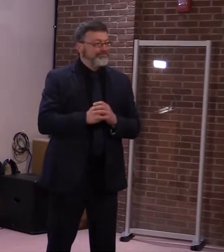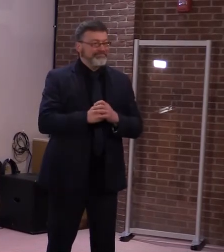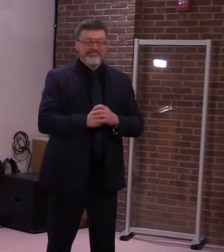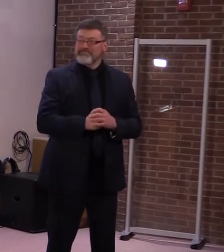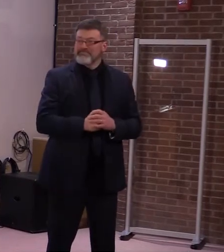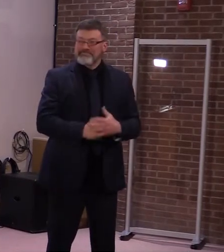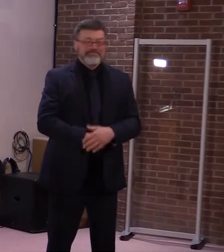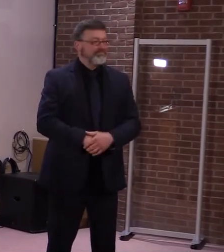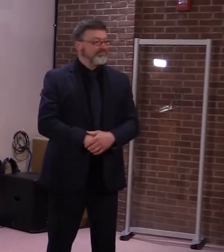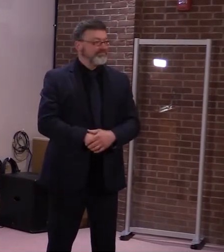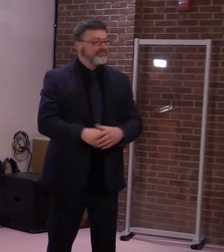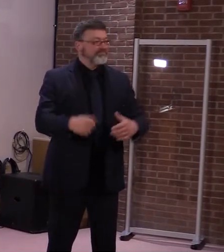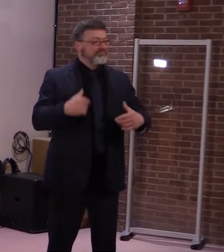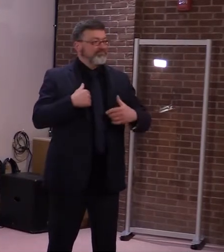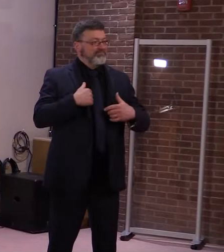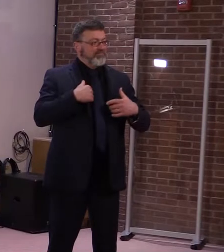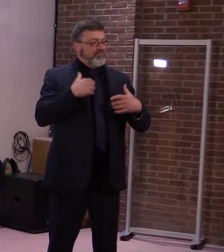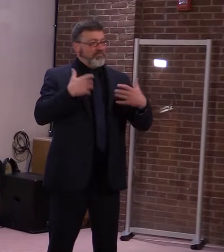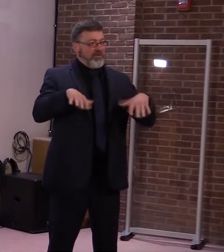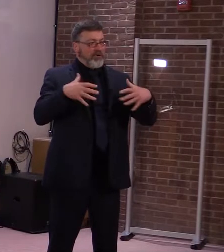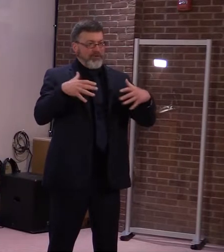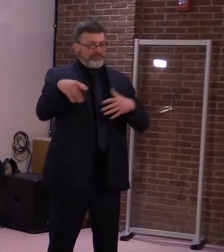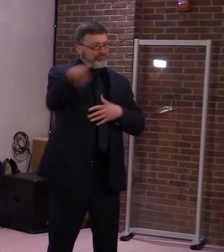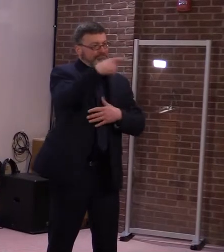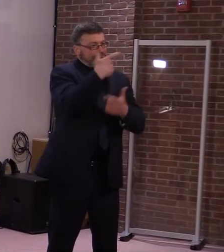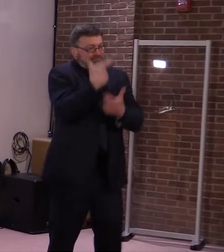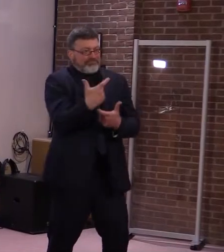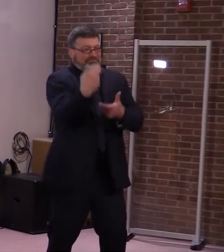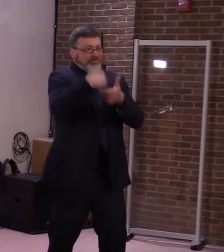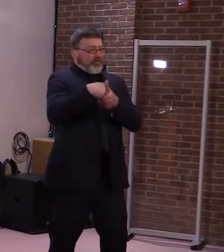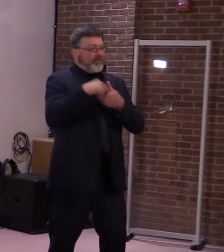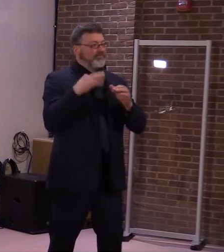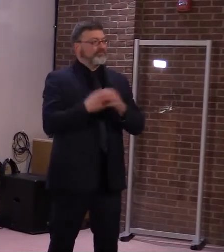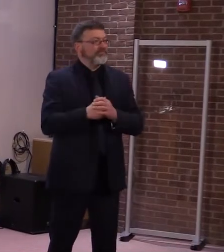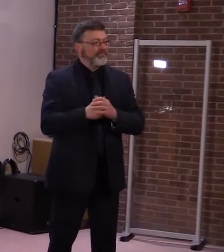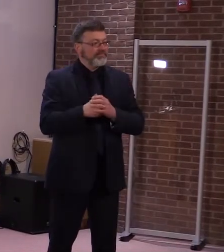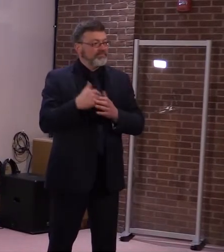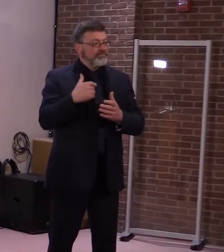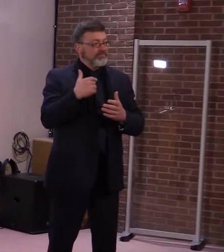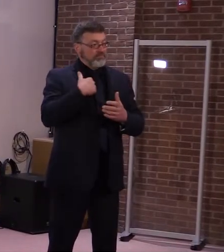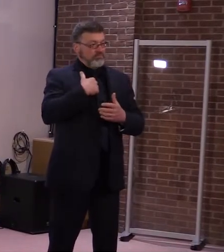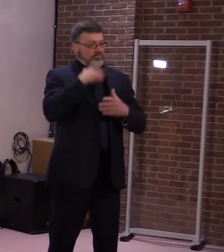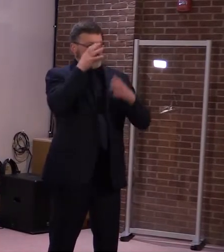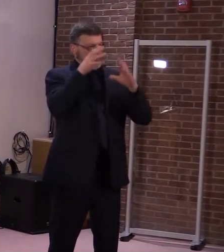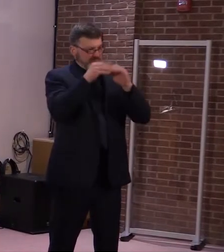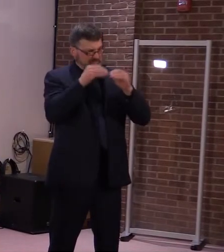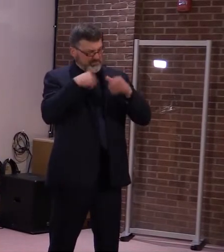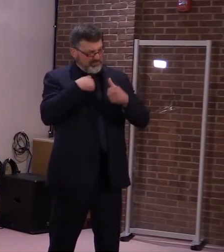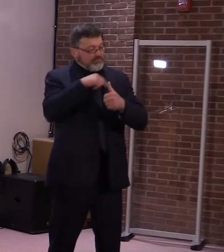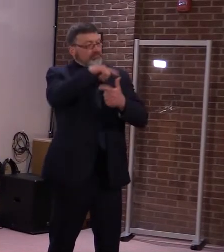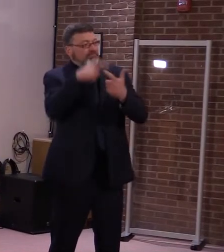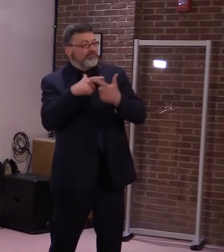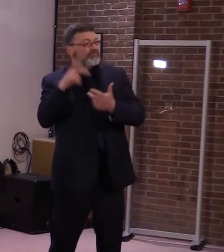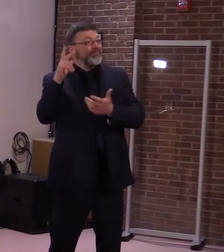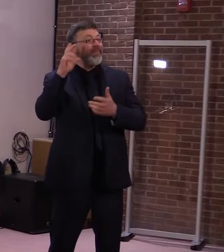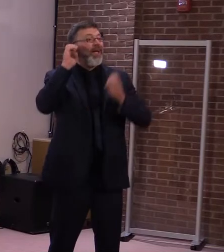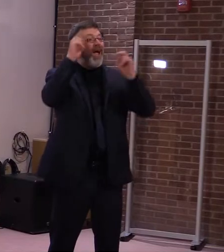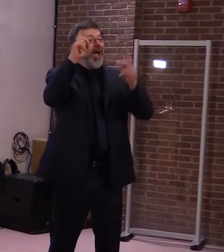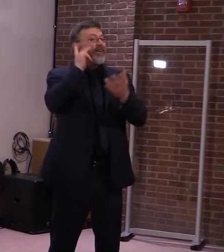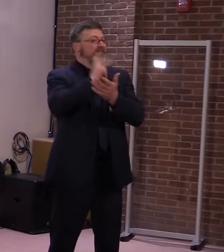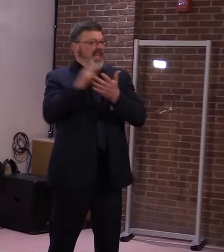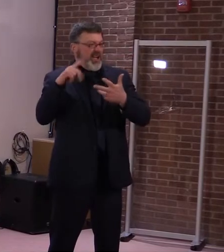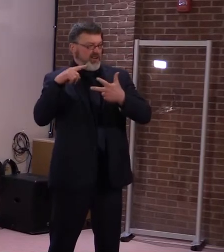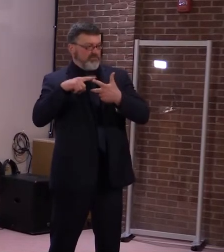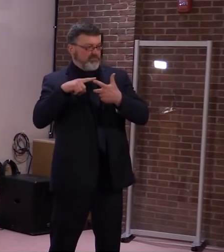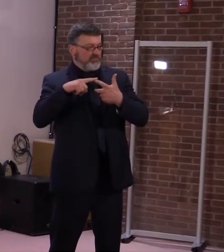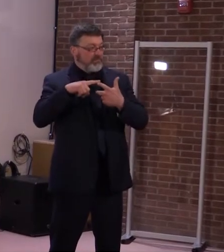I appreciate everyone tuning in. Today we'll hear from Secretary French for our weekly education update, as well as Deputy Secretary